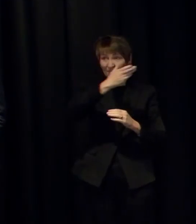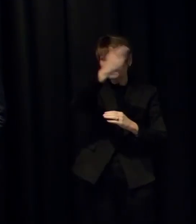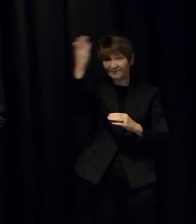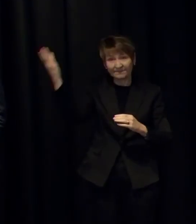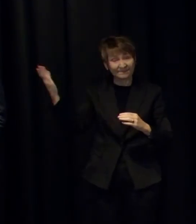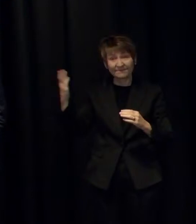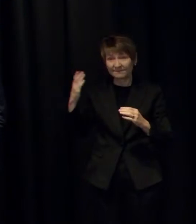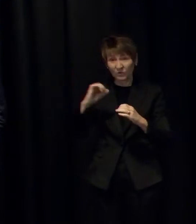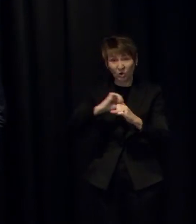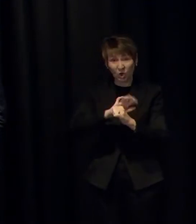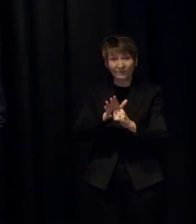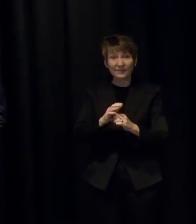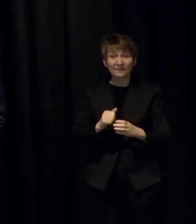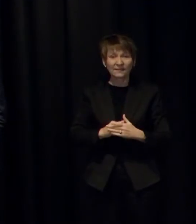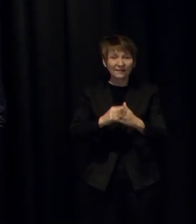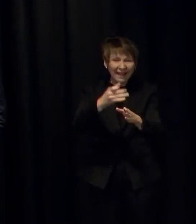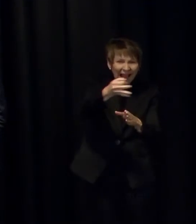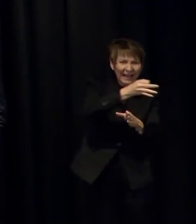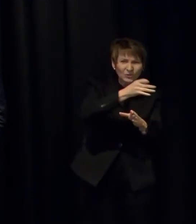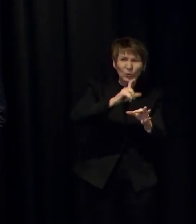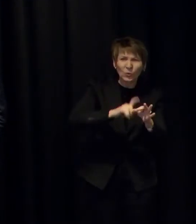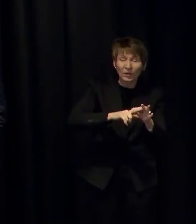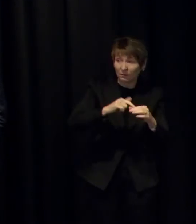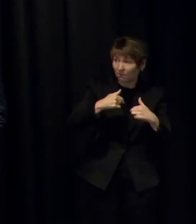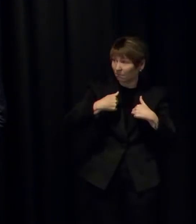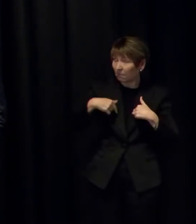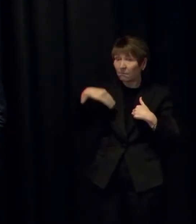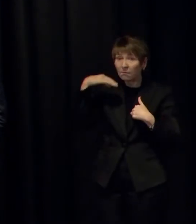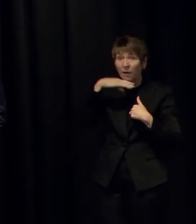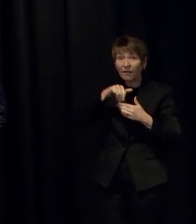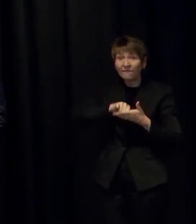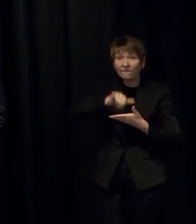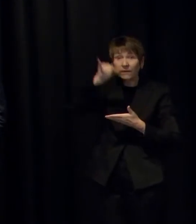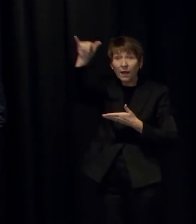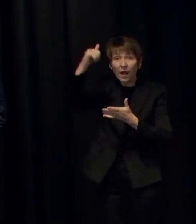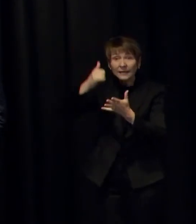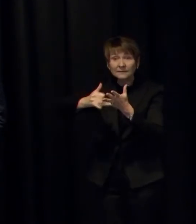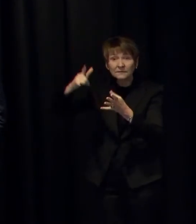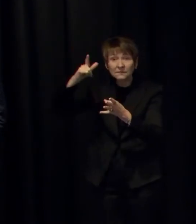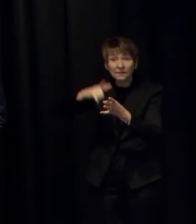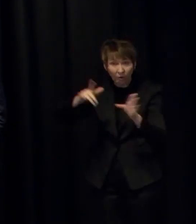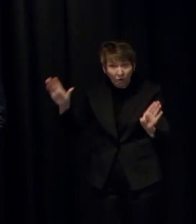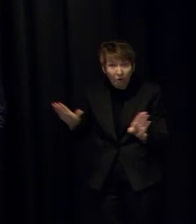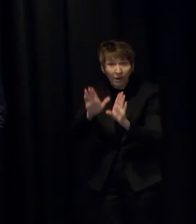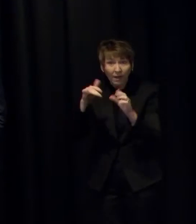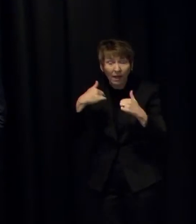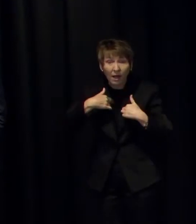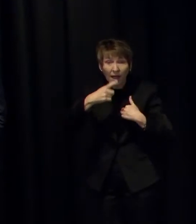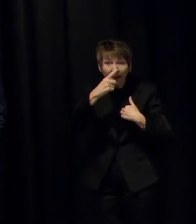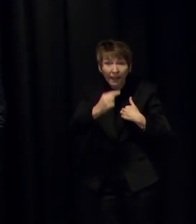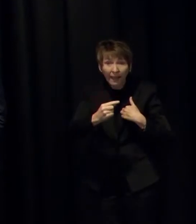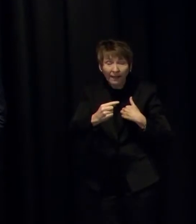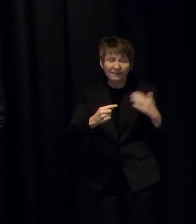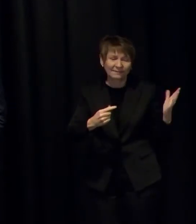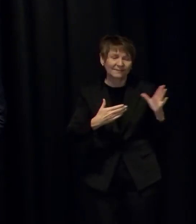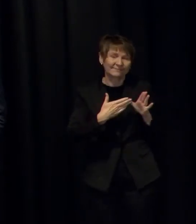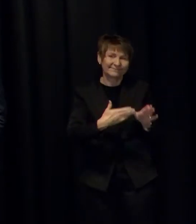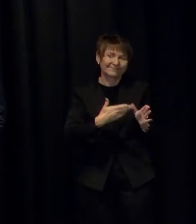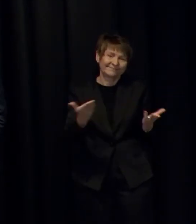fly to Sydney for a holiday, for example? Well, whether you can get into Sydney or not would be a matter for the New South Wales